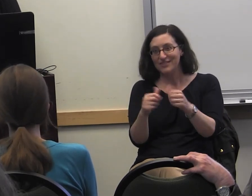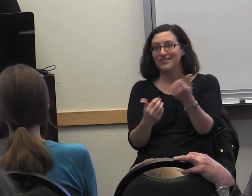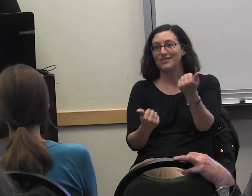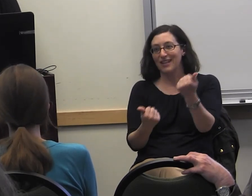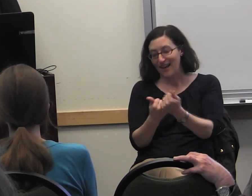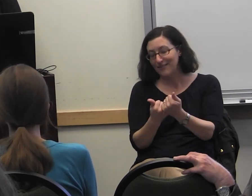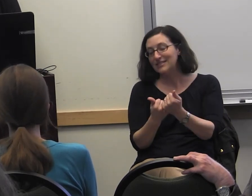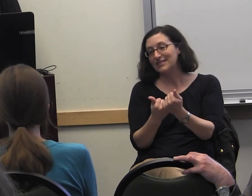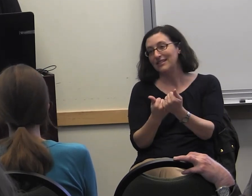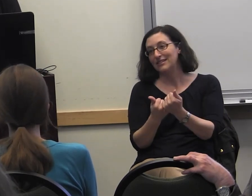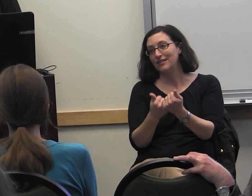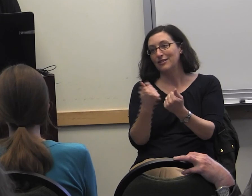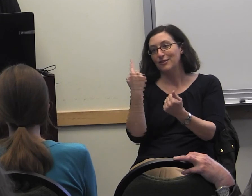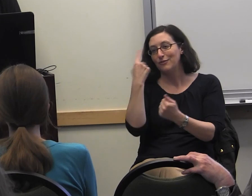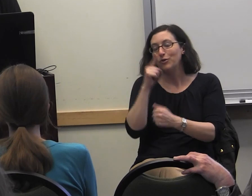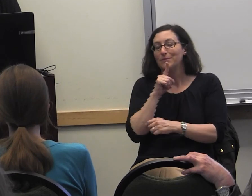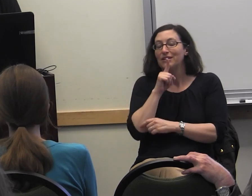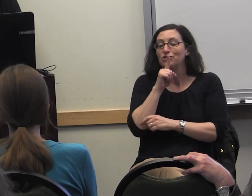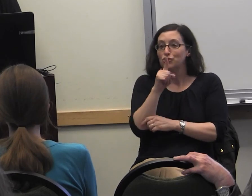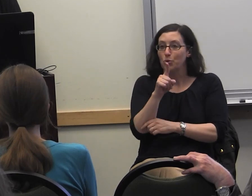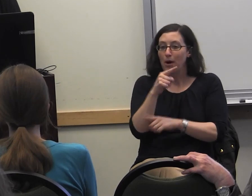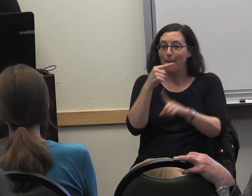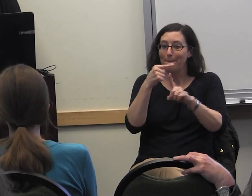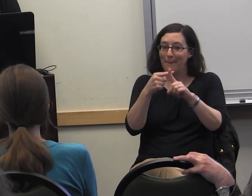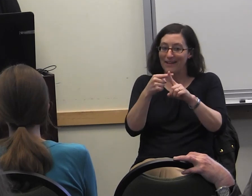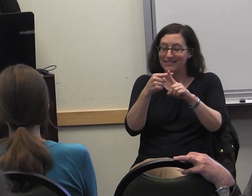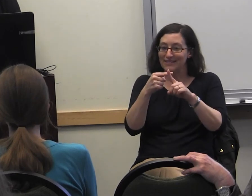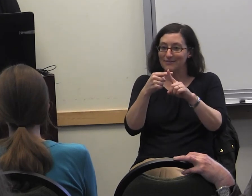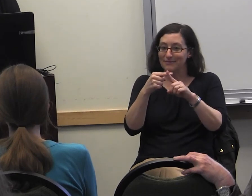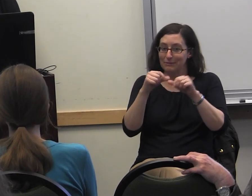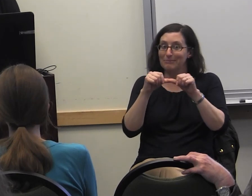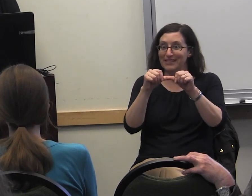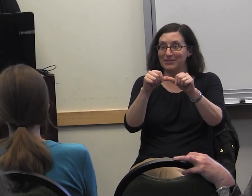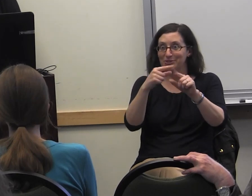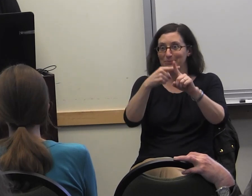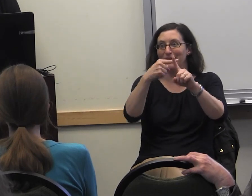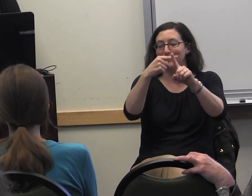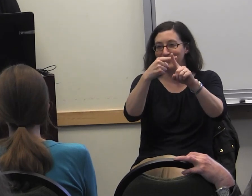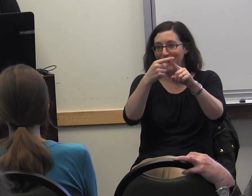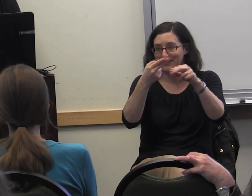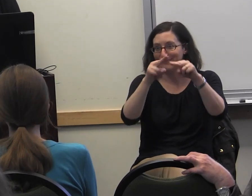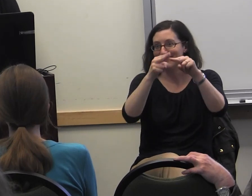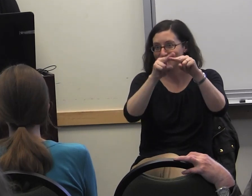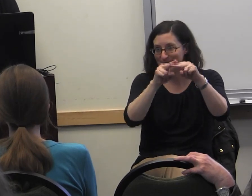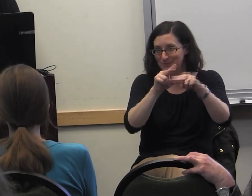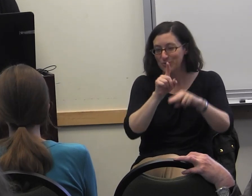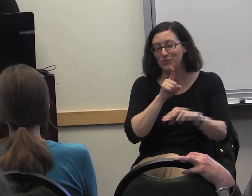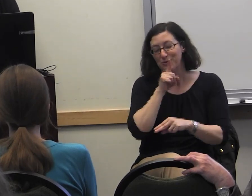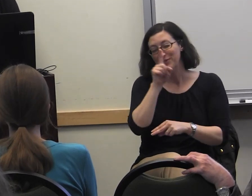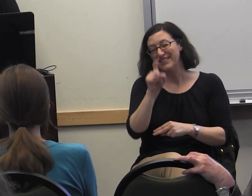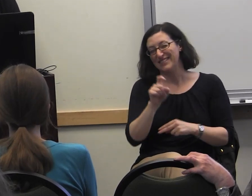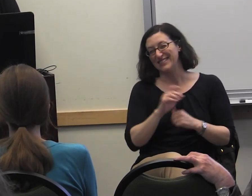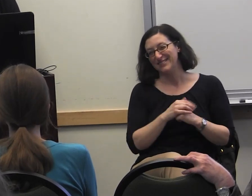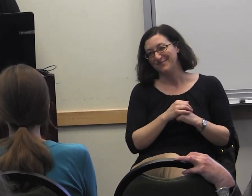advocacy to make sure that that positive trend continues is really necessary.